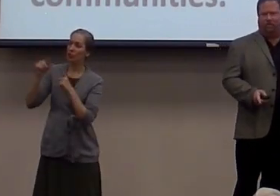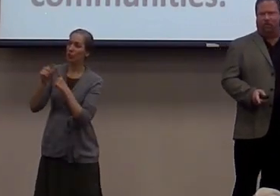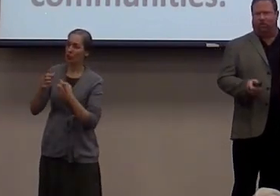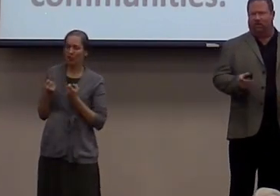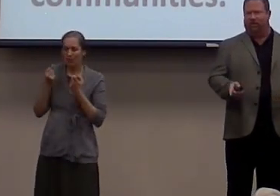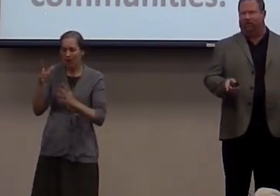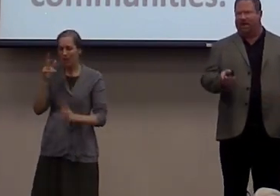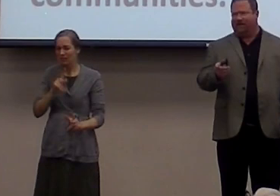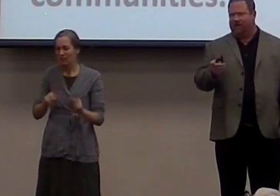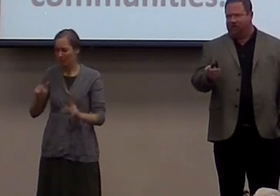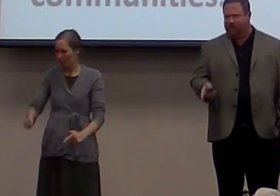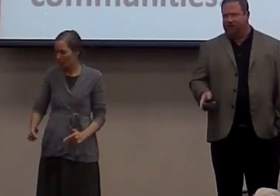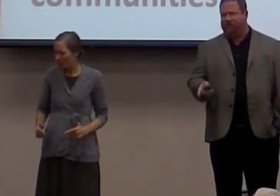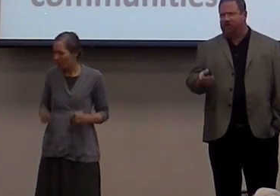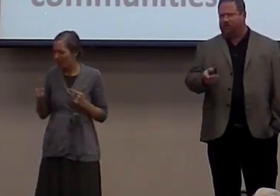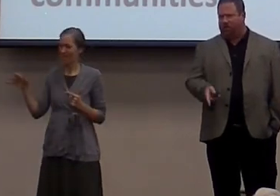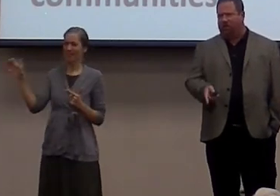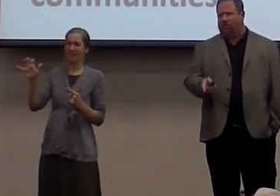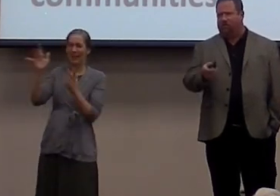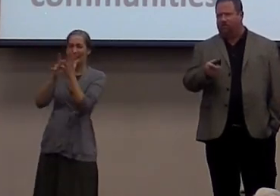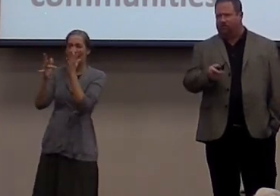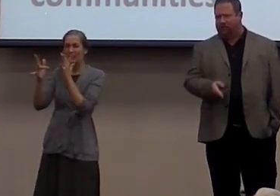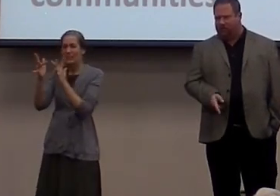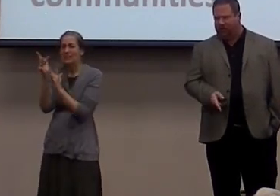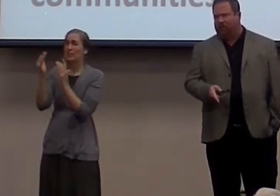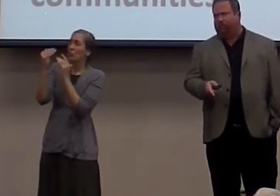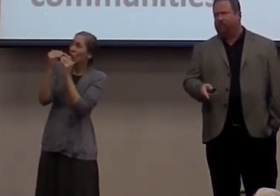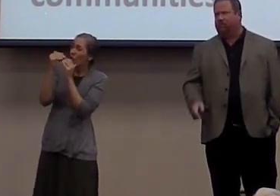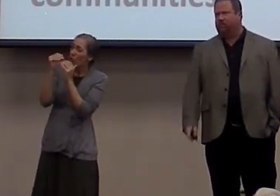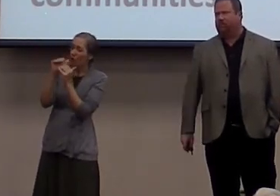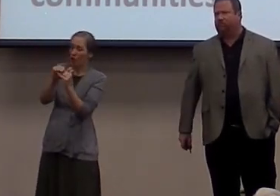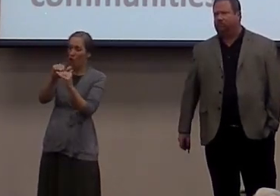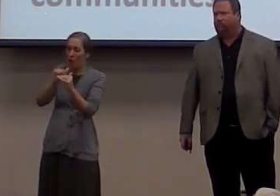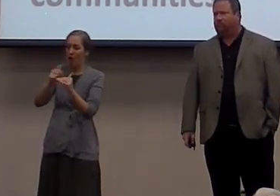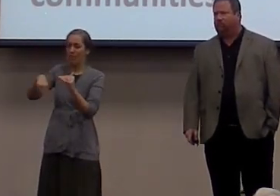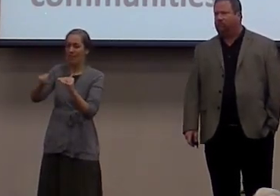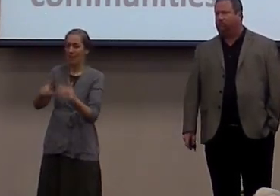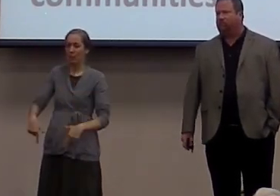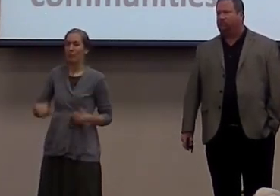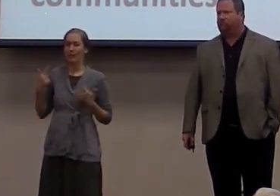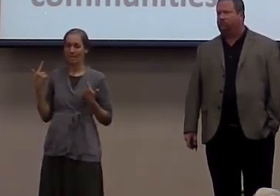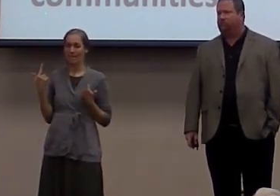causes people to live like Jesus called them to live.